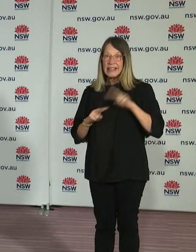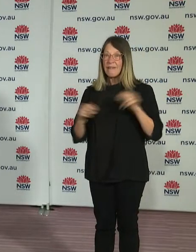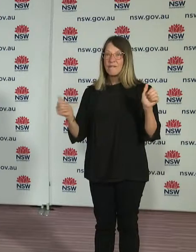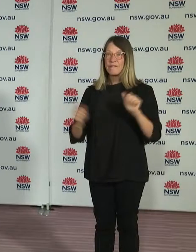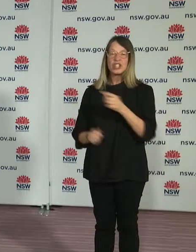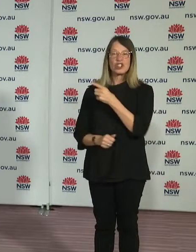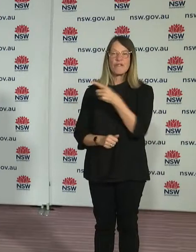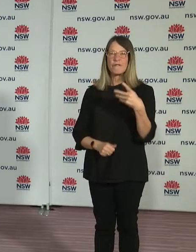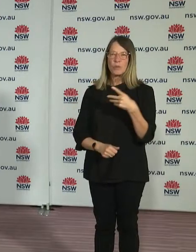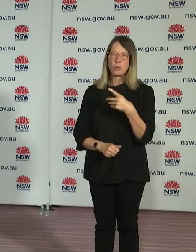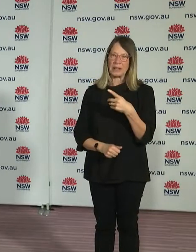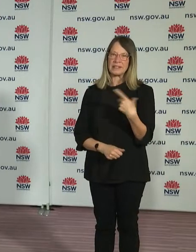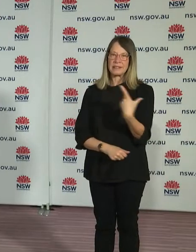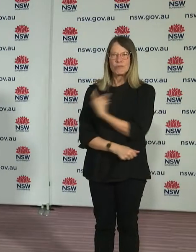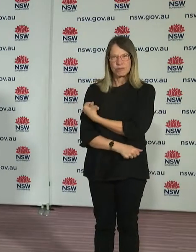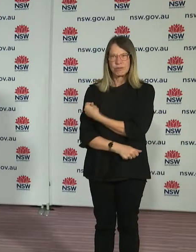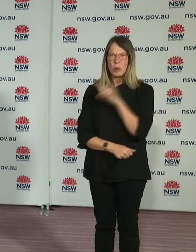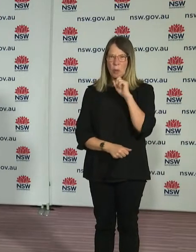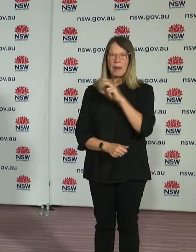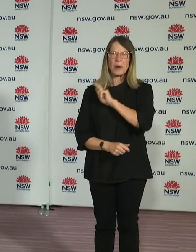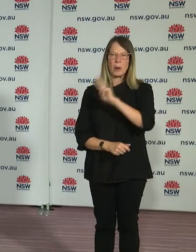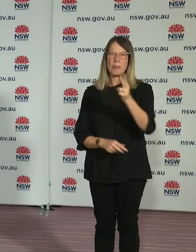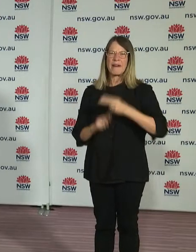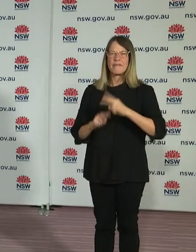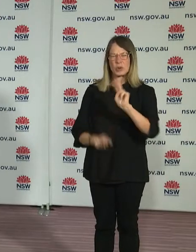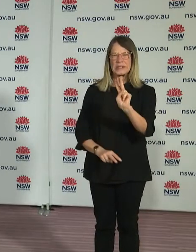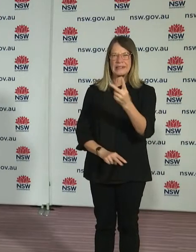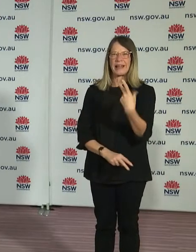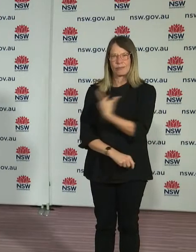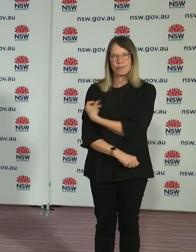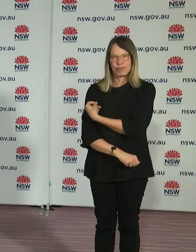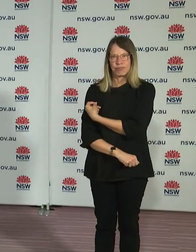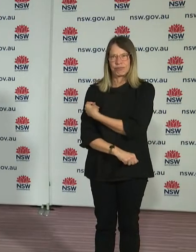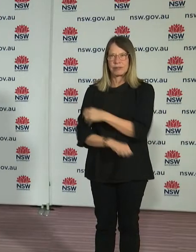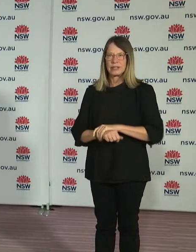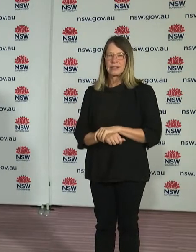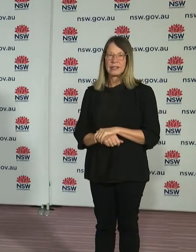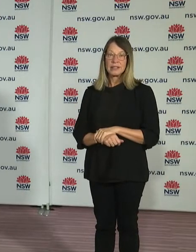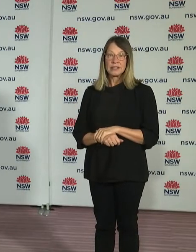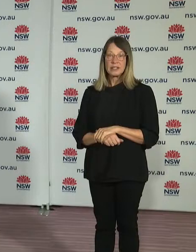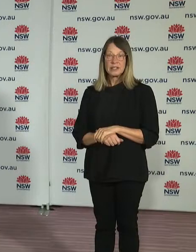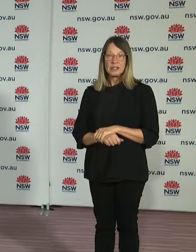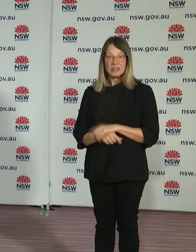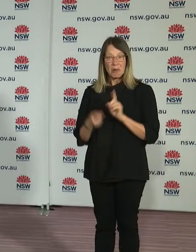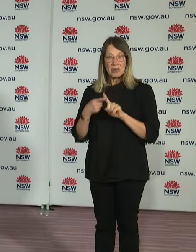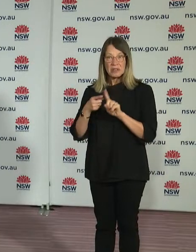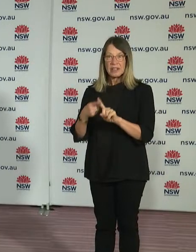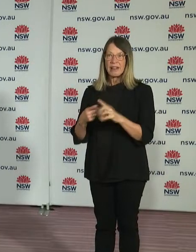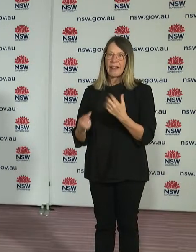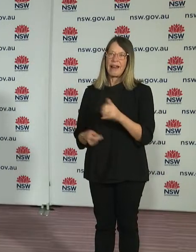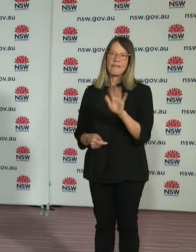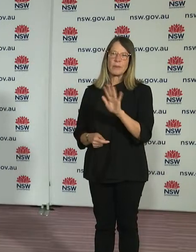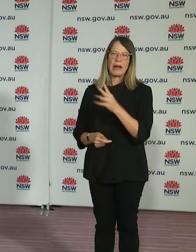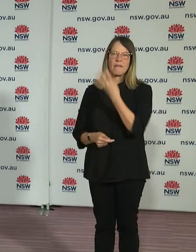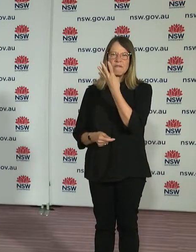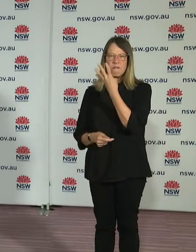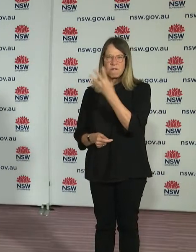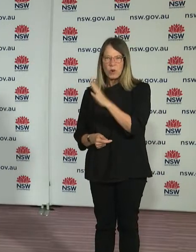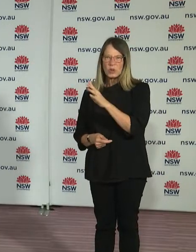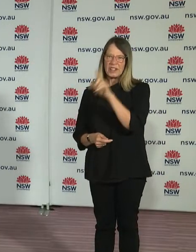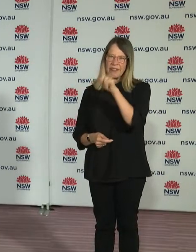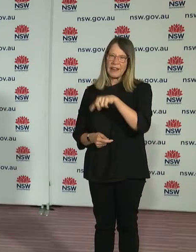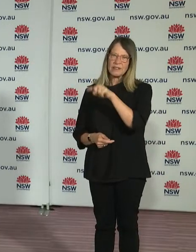doses. So on average, we are still, though, getting around 40 to 50,000 people coming forward for the first dose every